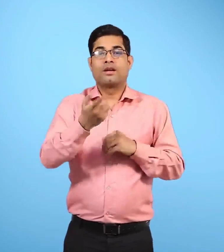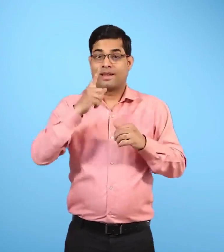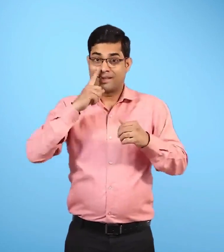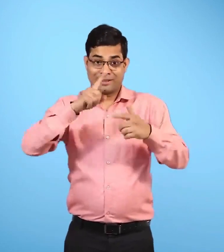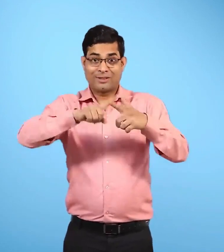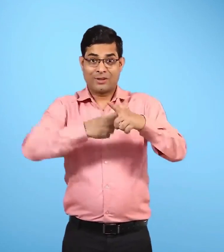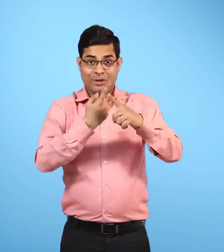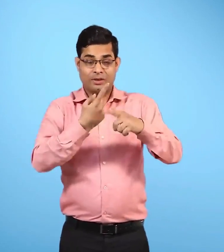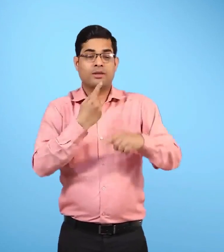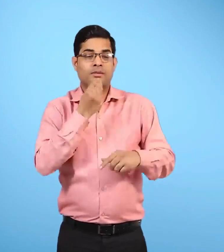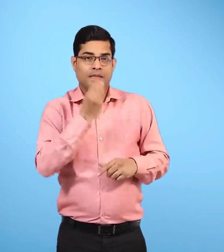Now, tell me, Jane,